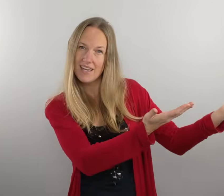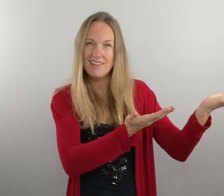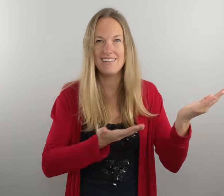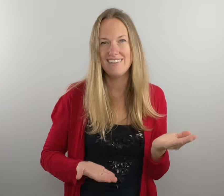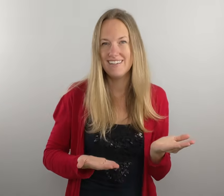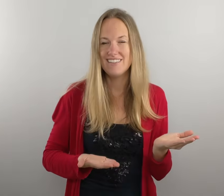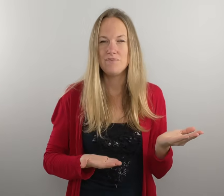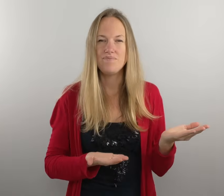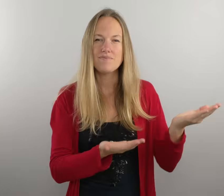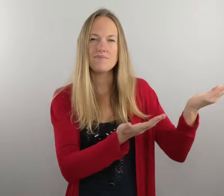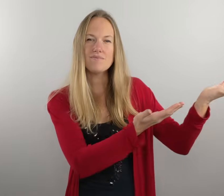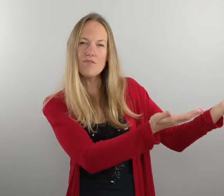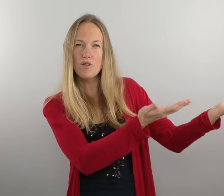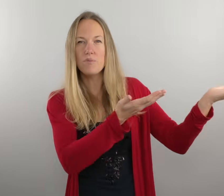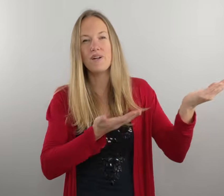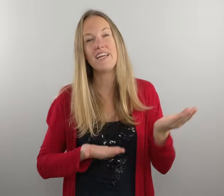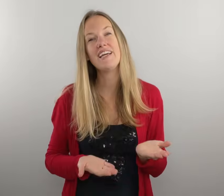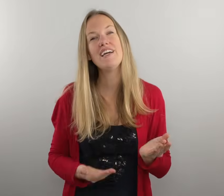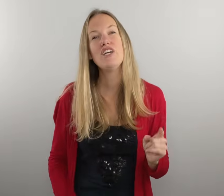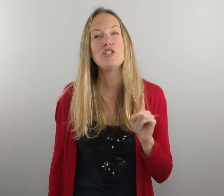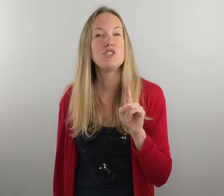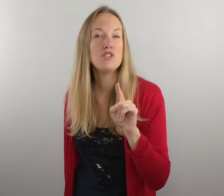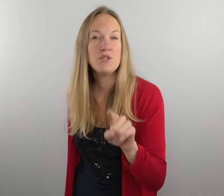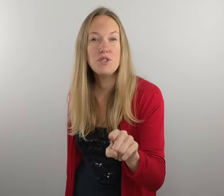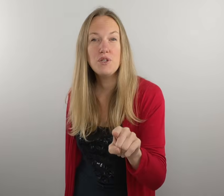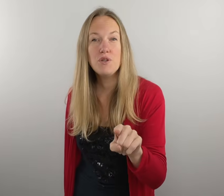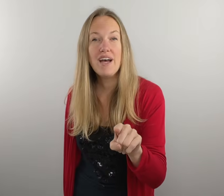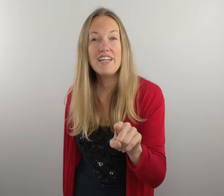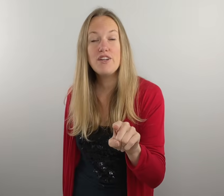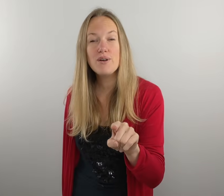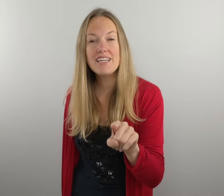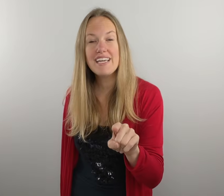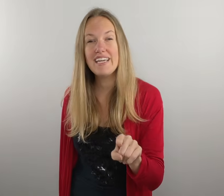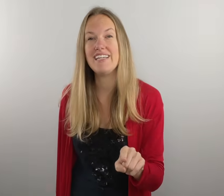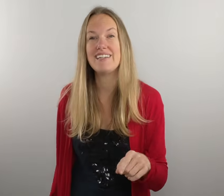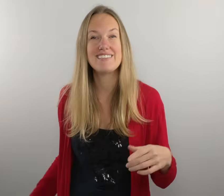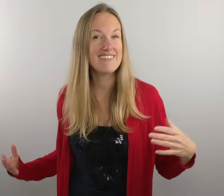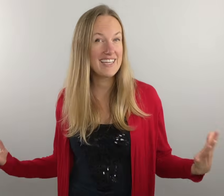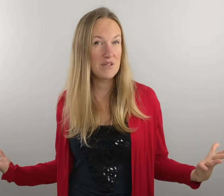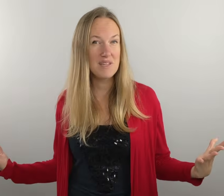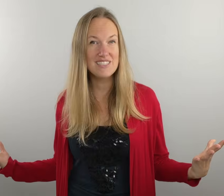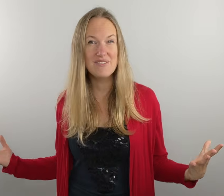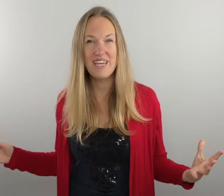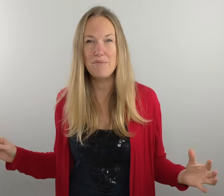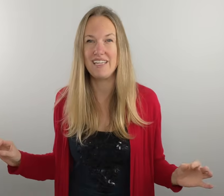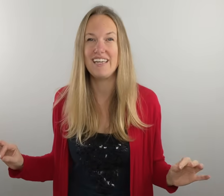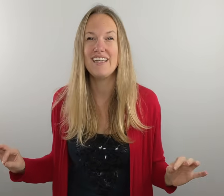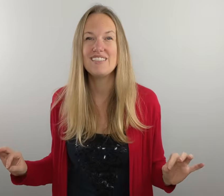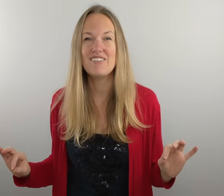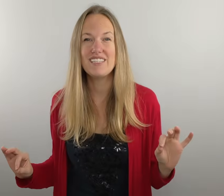Okay, we bring to you and your kin. So kin means family. So for this,